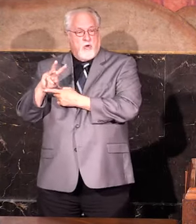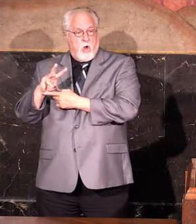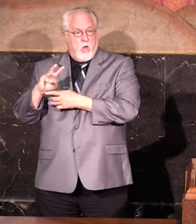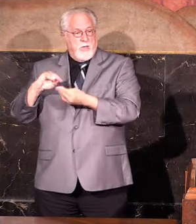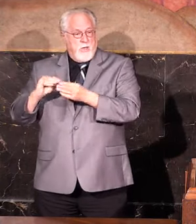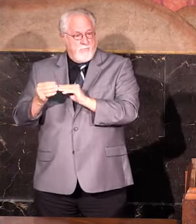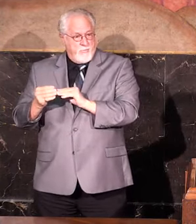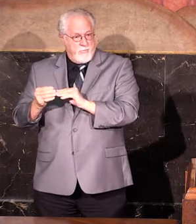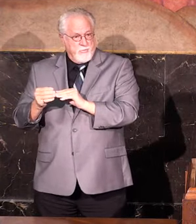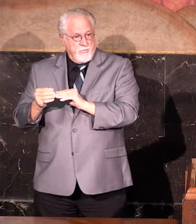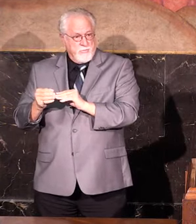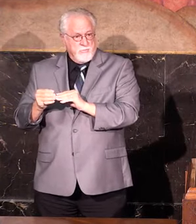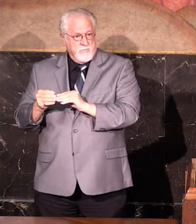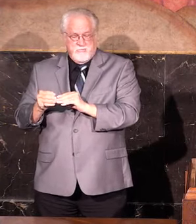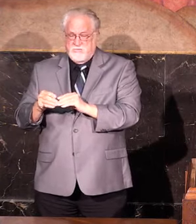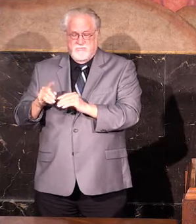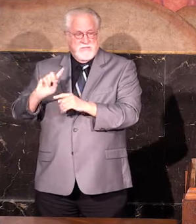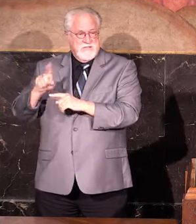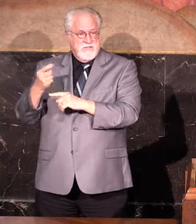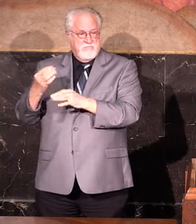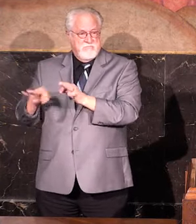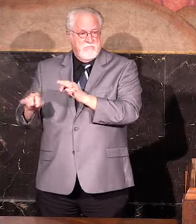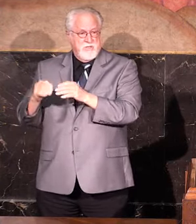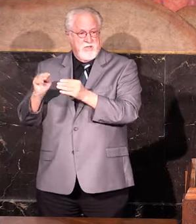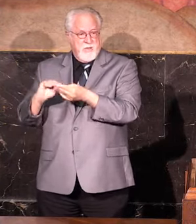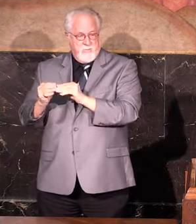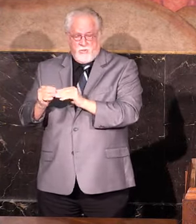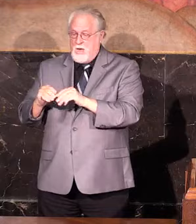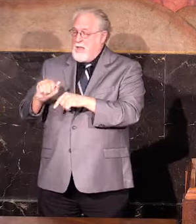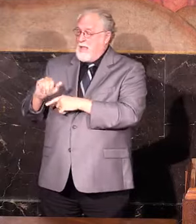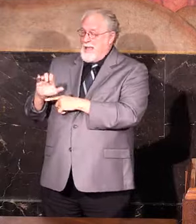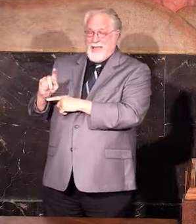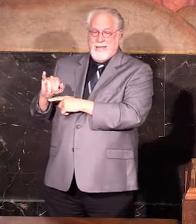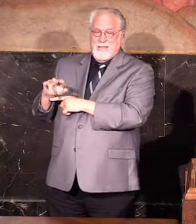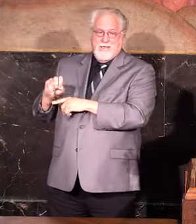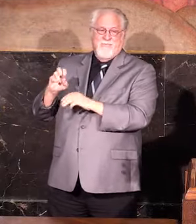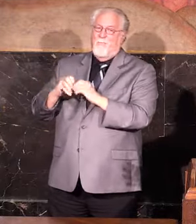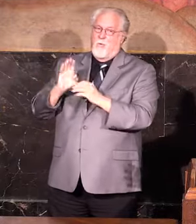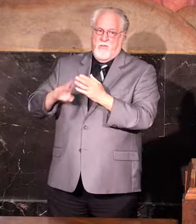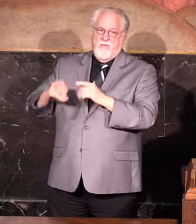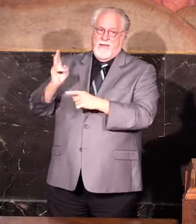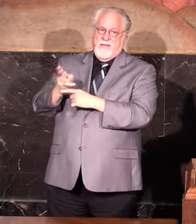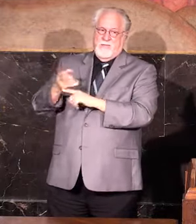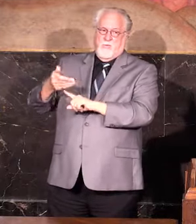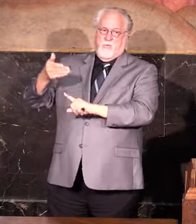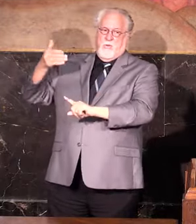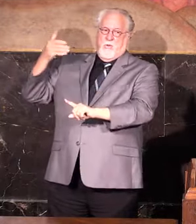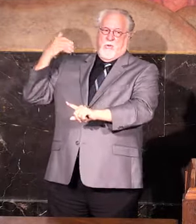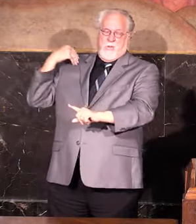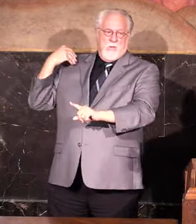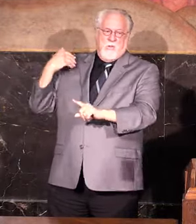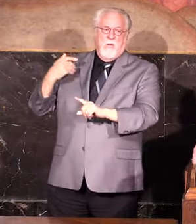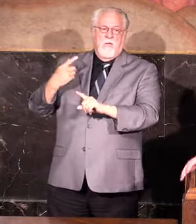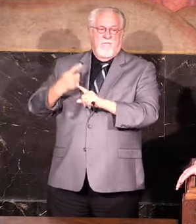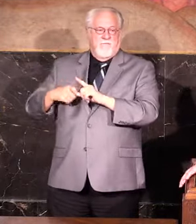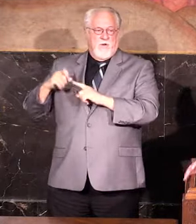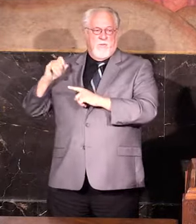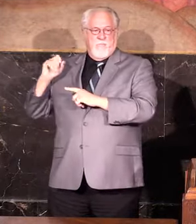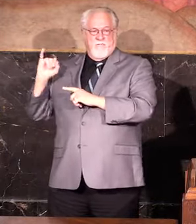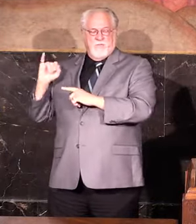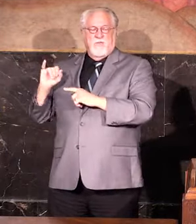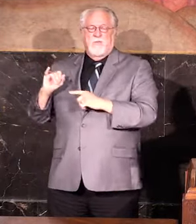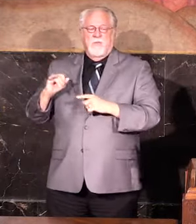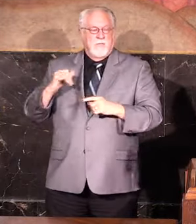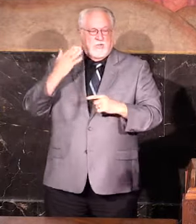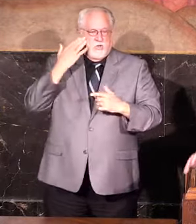in Louisiana, looking at active cases more than the historical information about every case from the inception, because you want to know